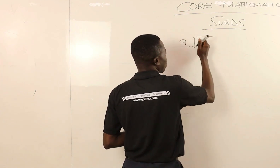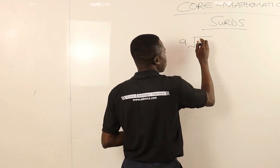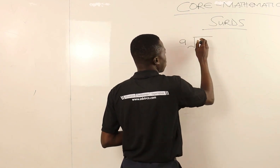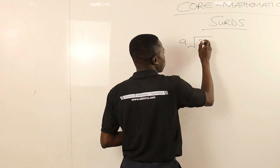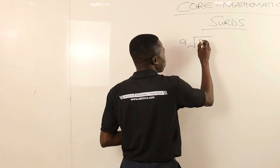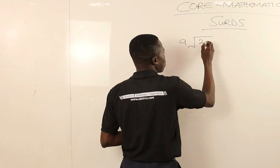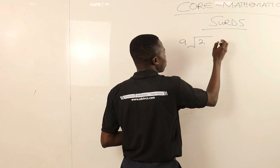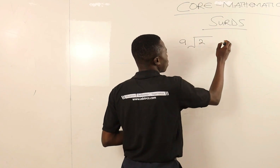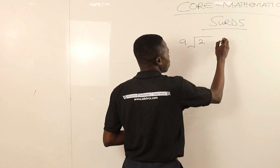So